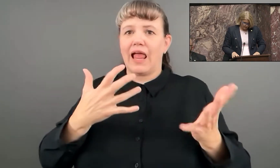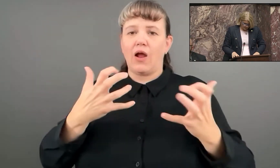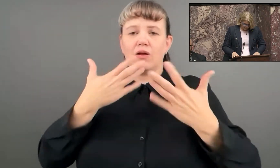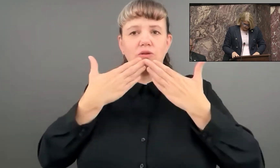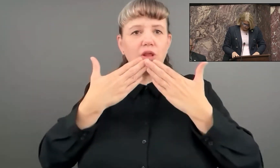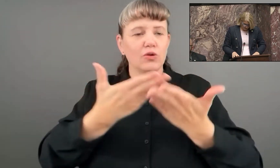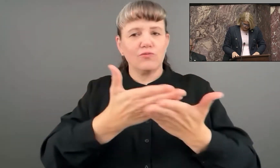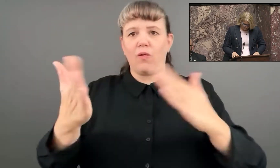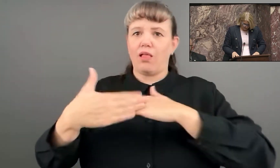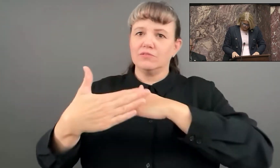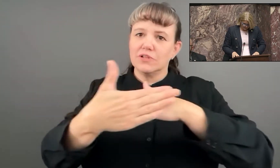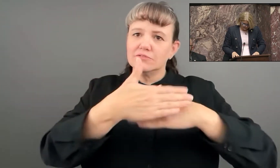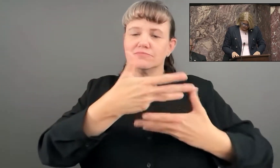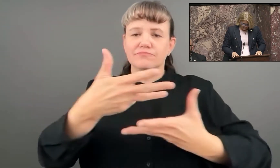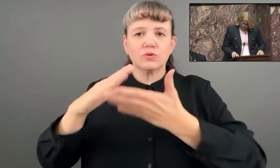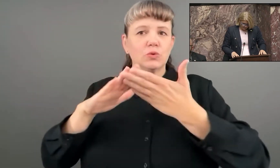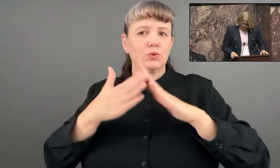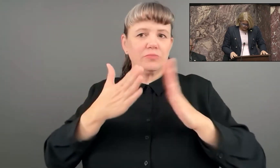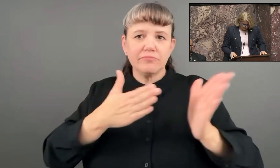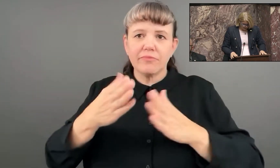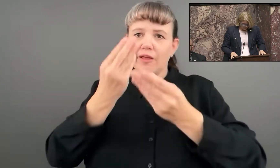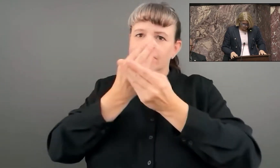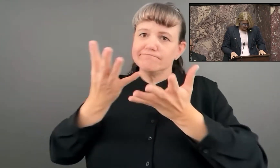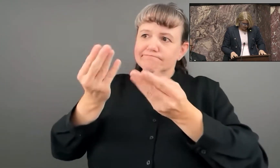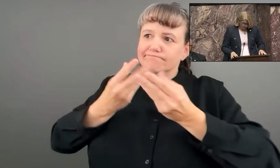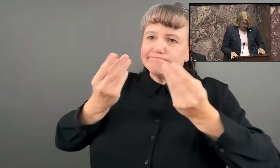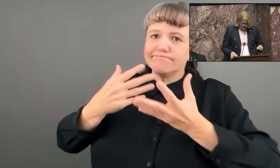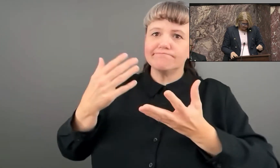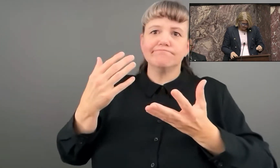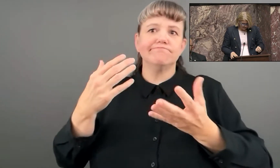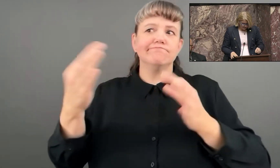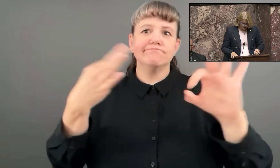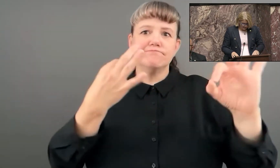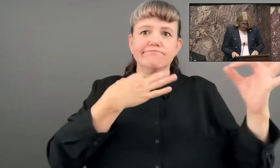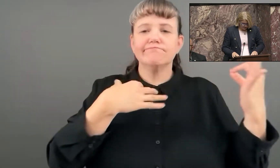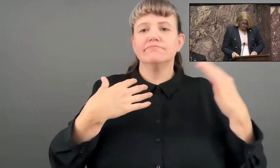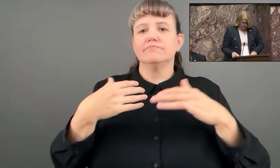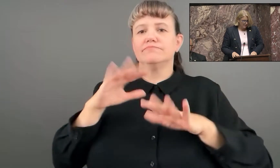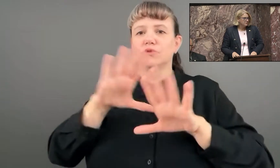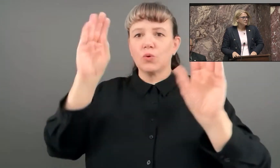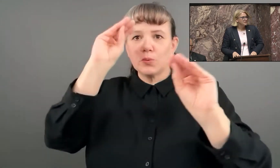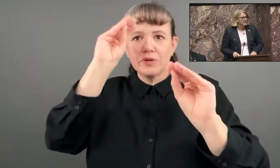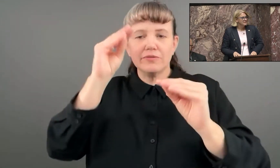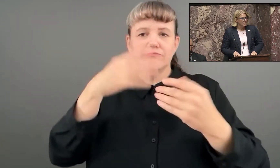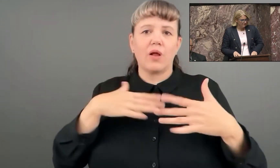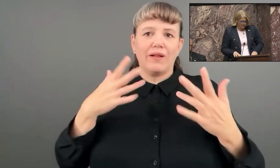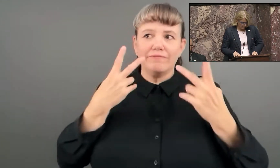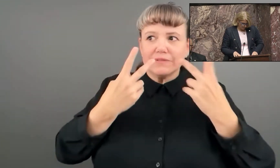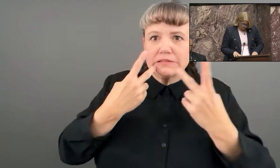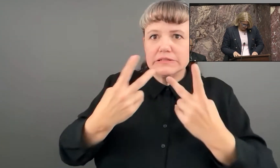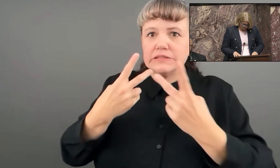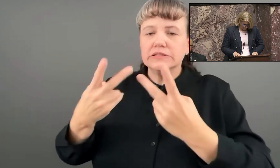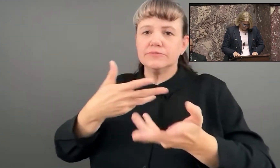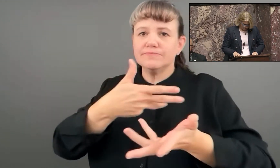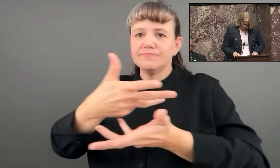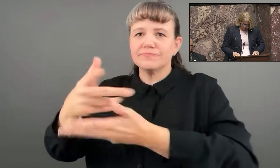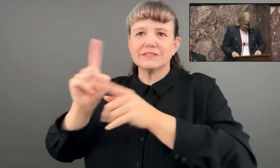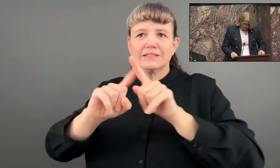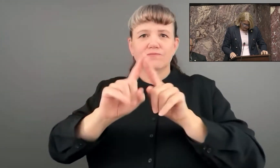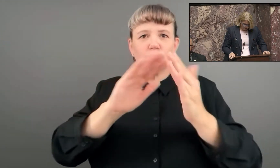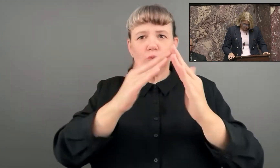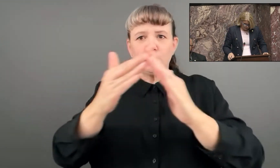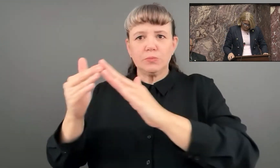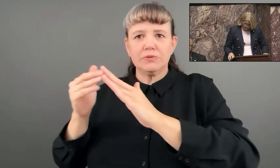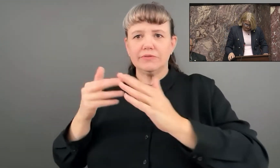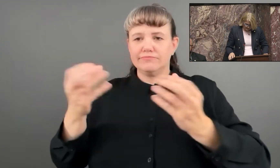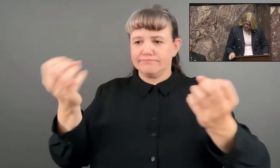of communities across the province, and the presentations we heard highlighted unique issues and opportunities everywhere we went. The